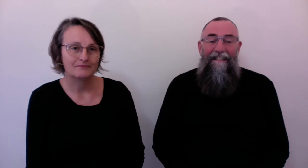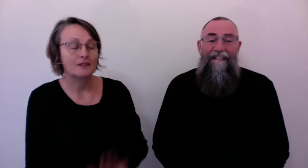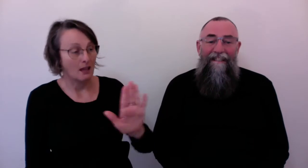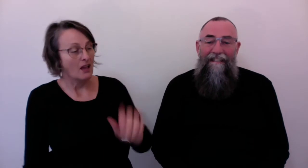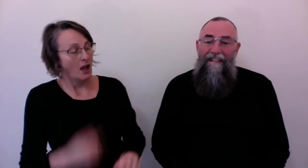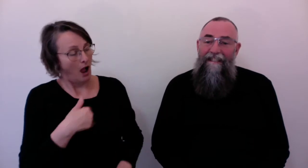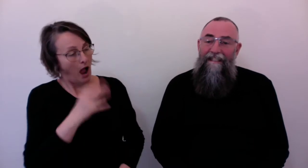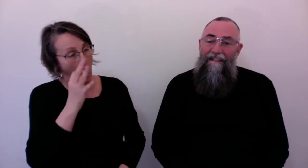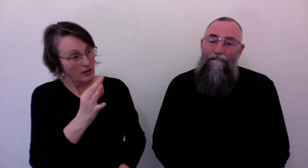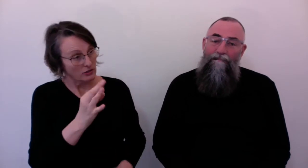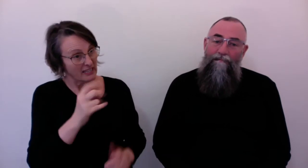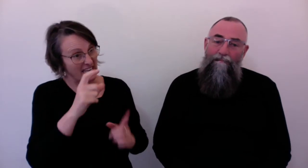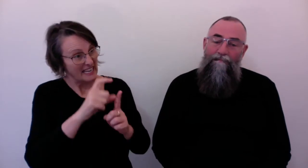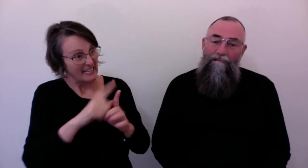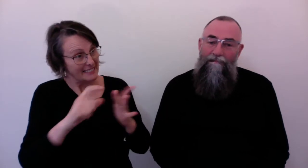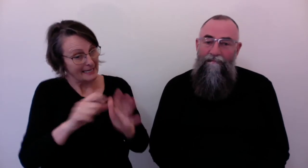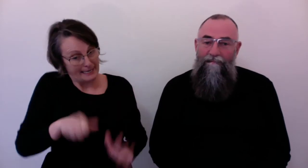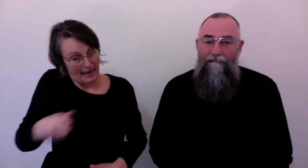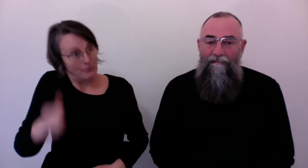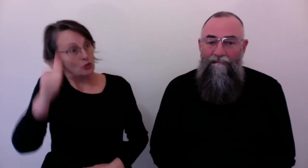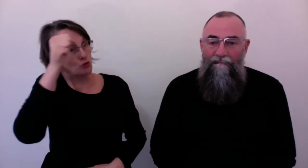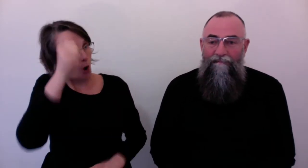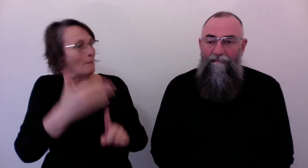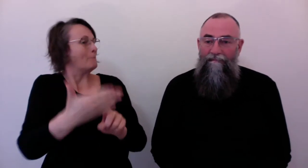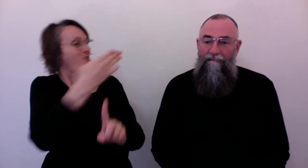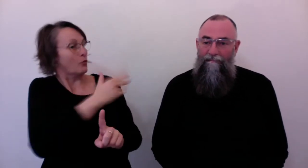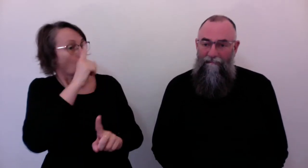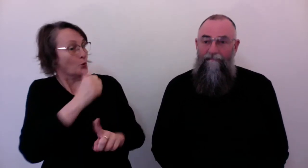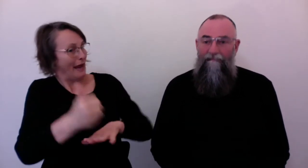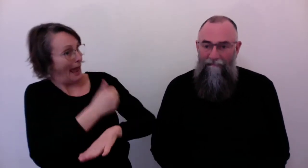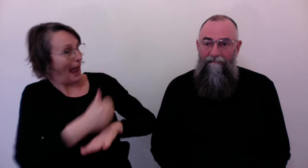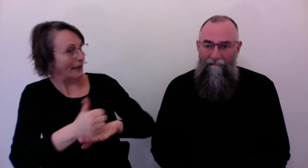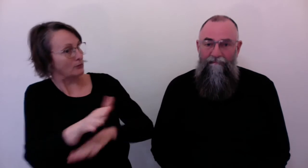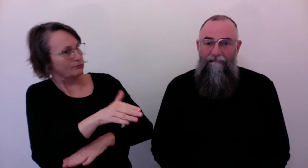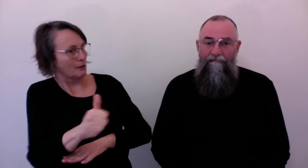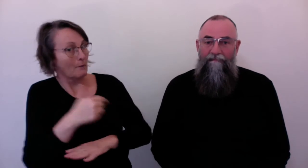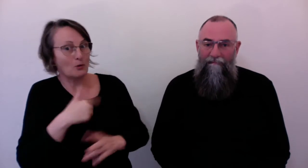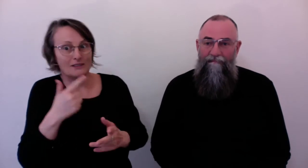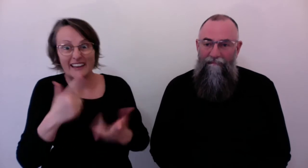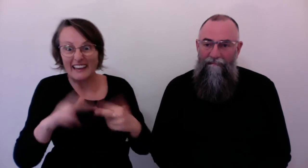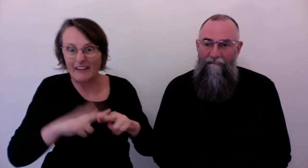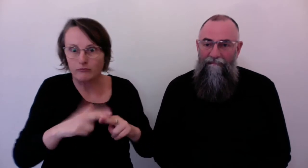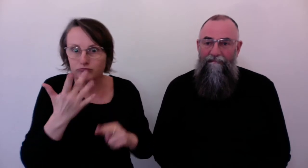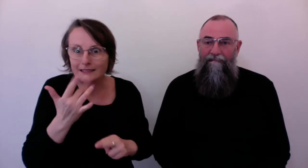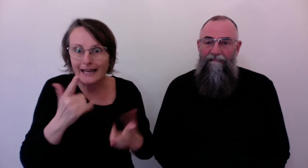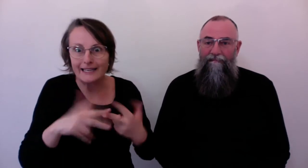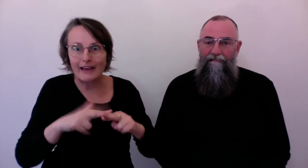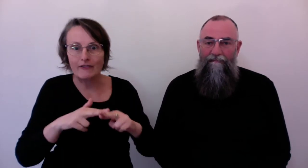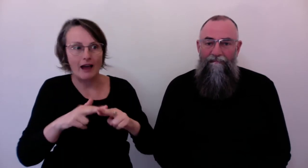did they find out you could act before committing to the year-long storyline? Because wouldn't it be shocking if you made this incredible storyline, everyone Yeah. pumped on it, Mm.